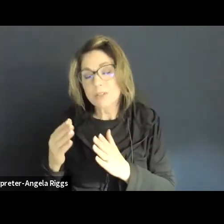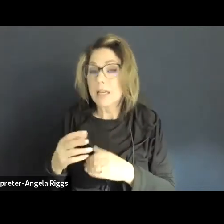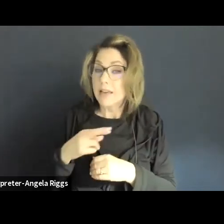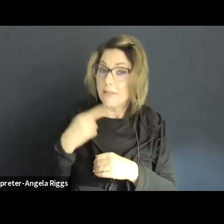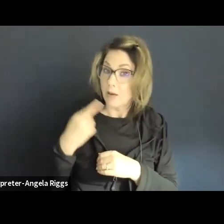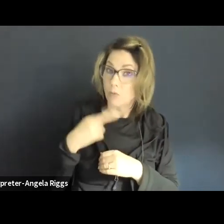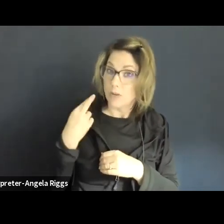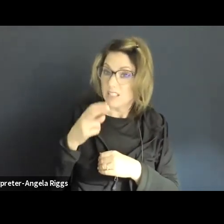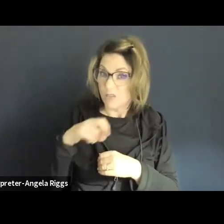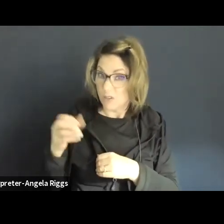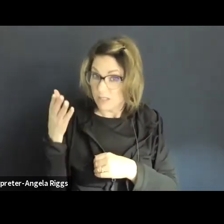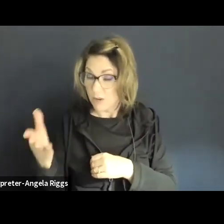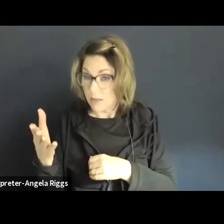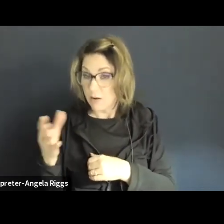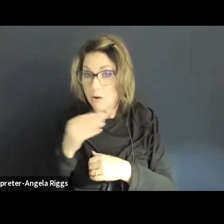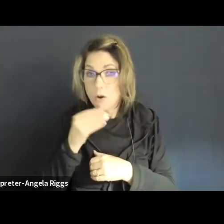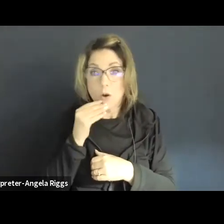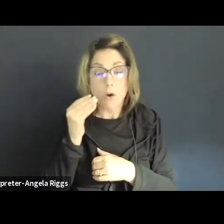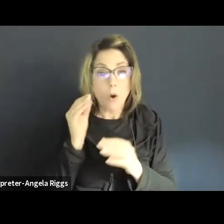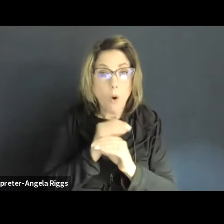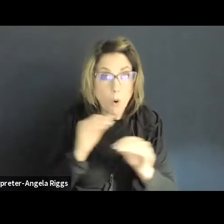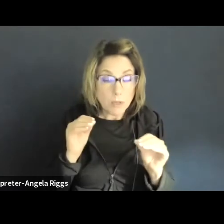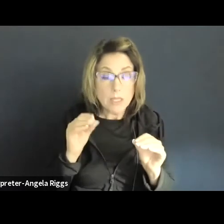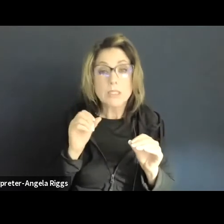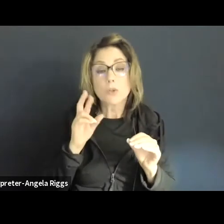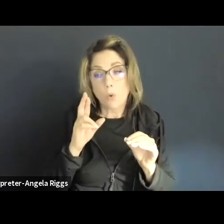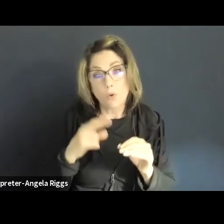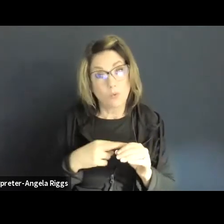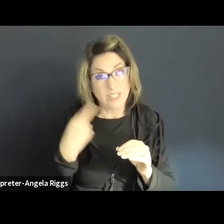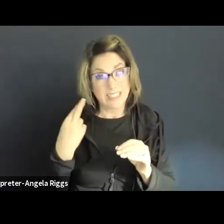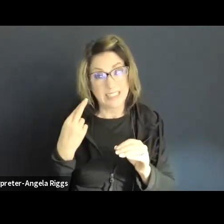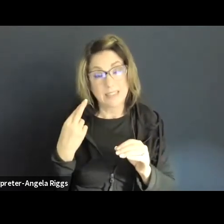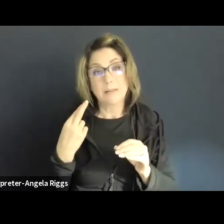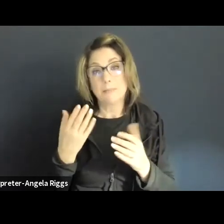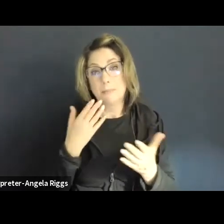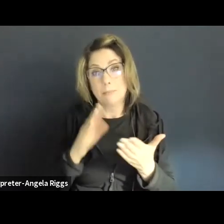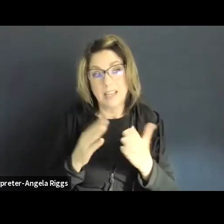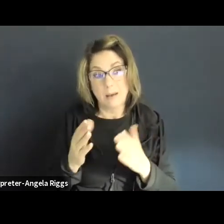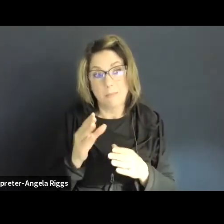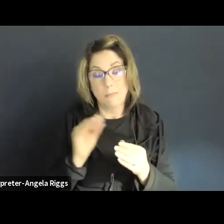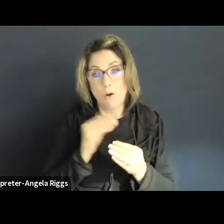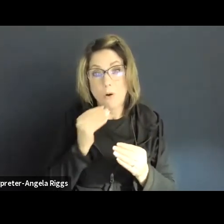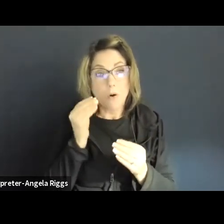institutionalization, homeless, or at risk of becoming homeless. Next slide, please.